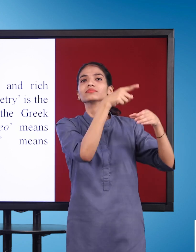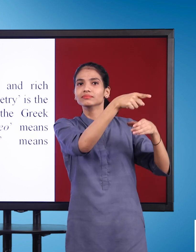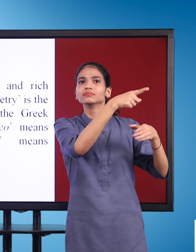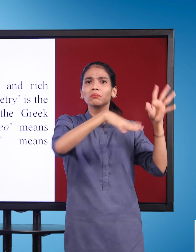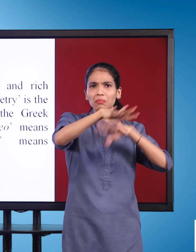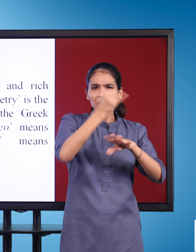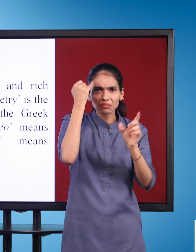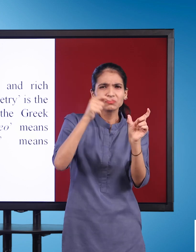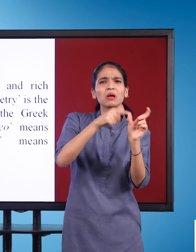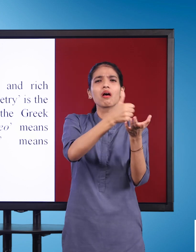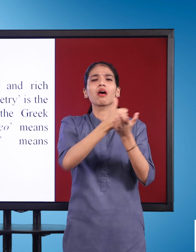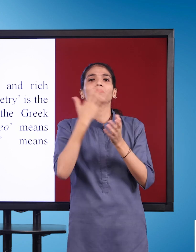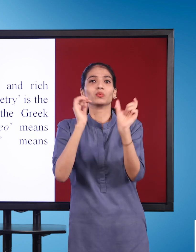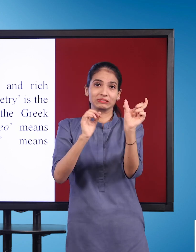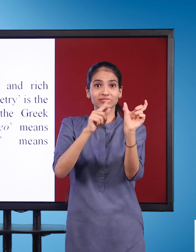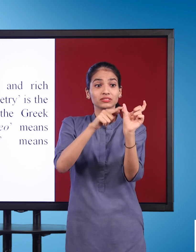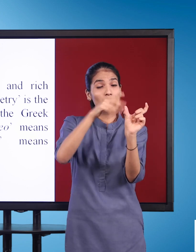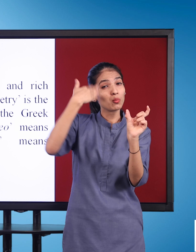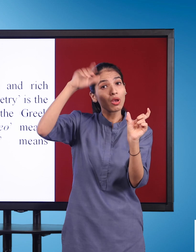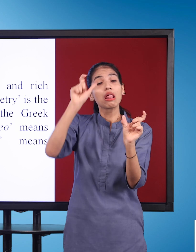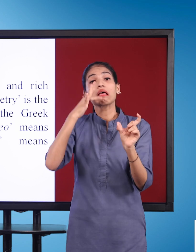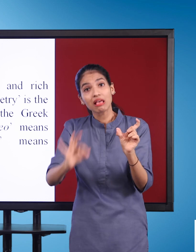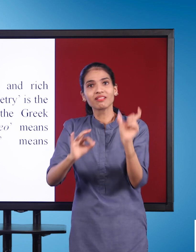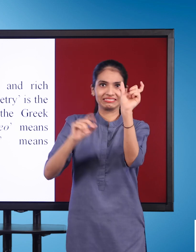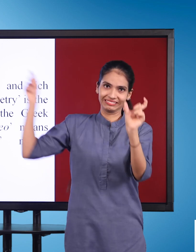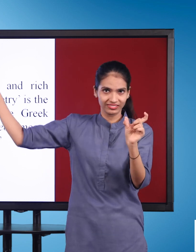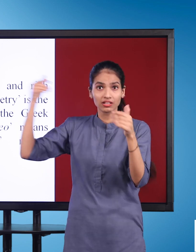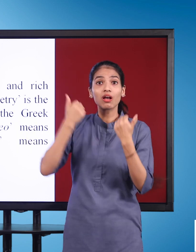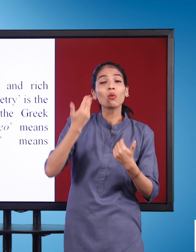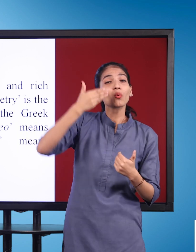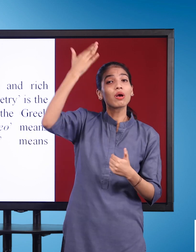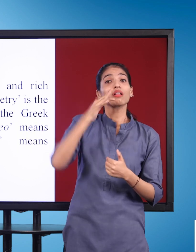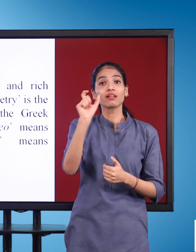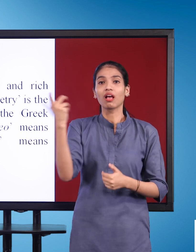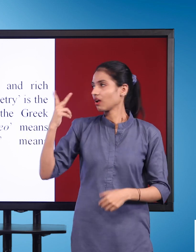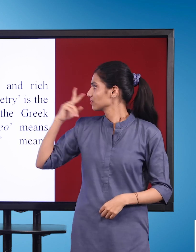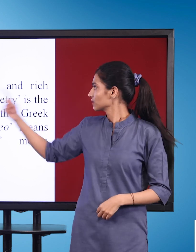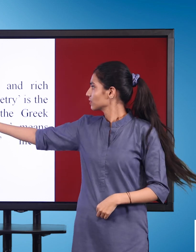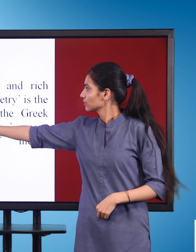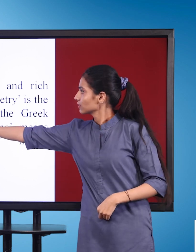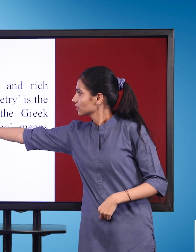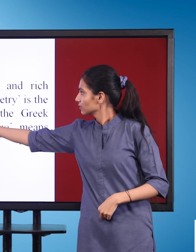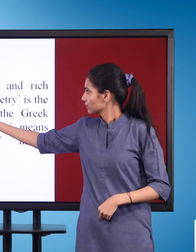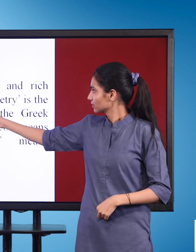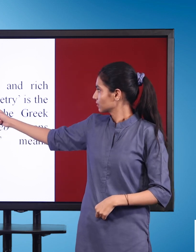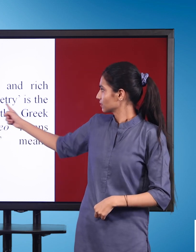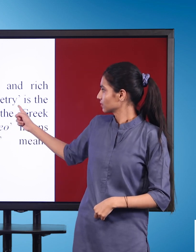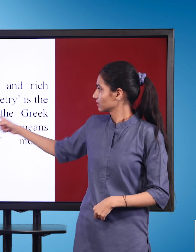The term geometry is the English equivalent of the Greek word geometron.